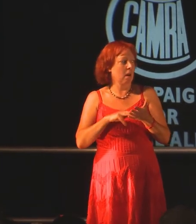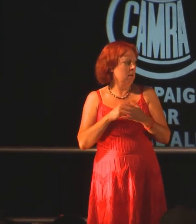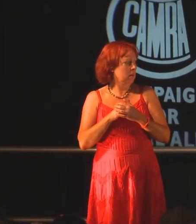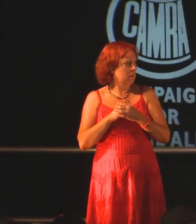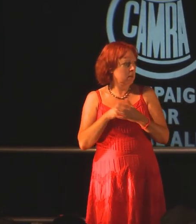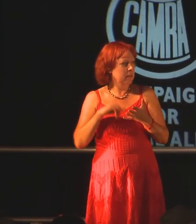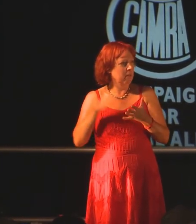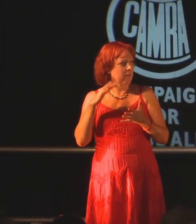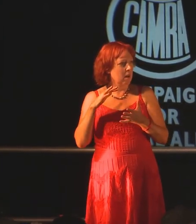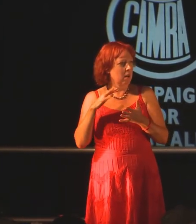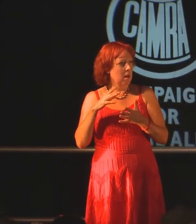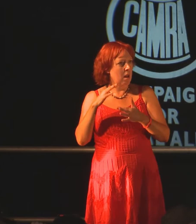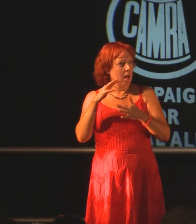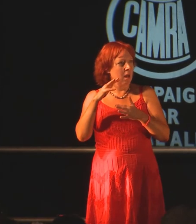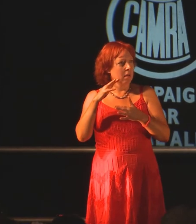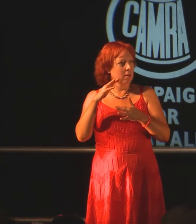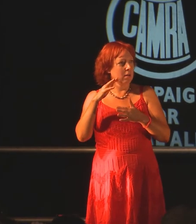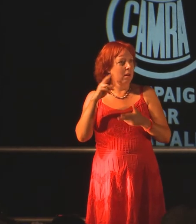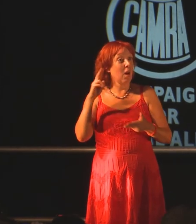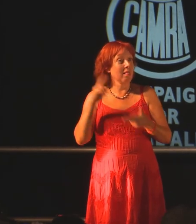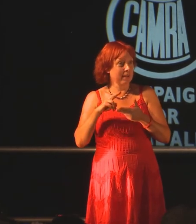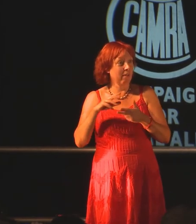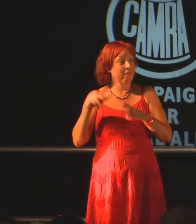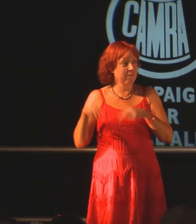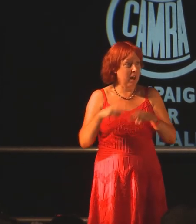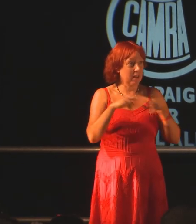The silver, Little Valley Hebden's Wheat.